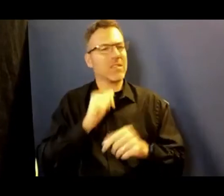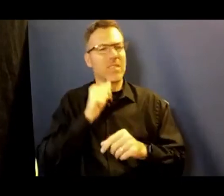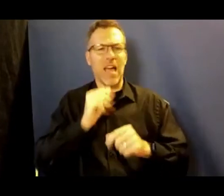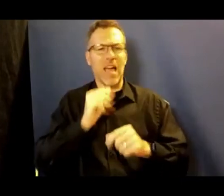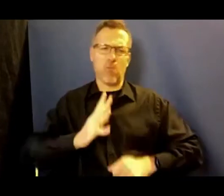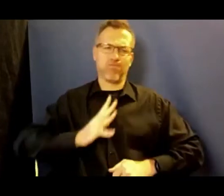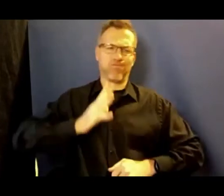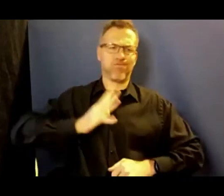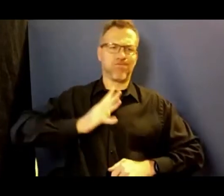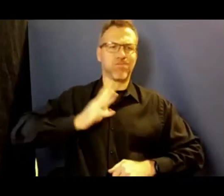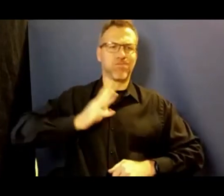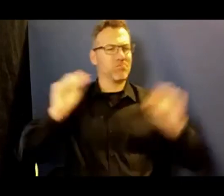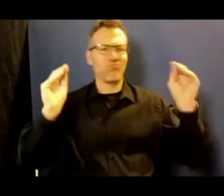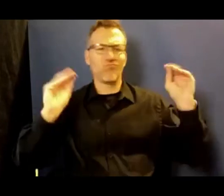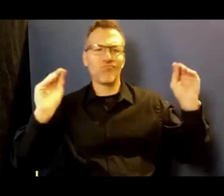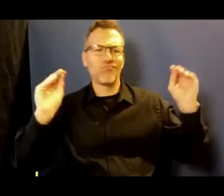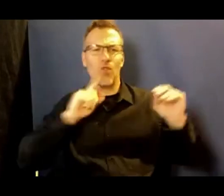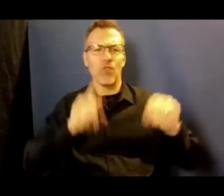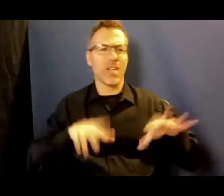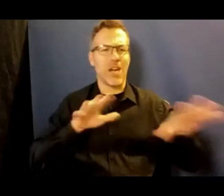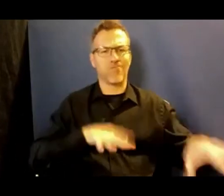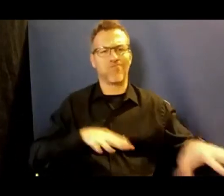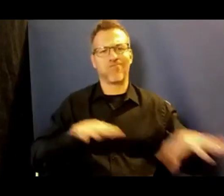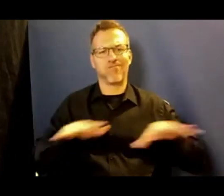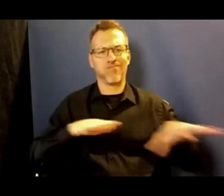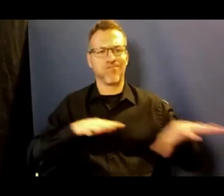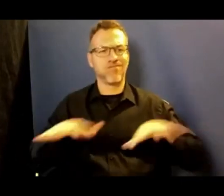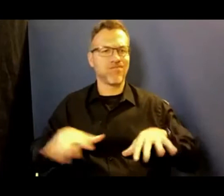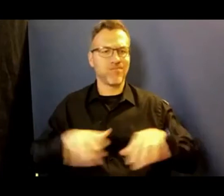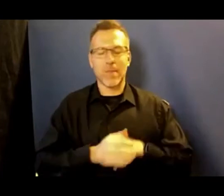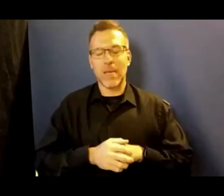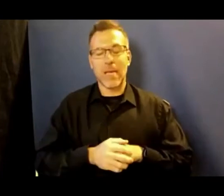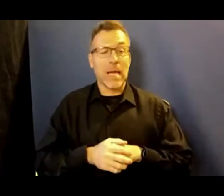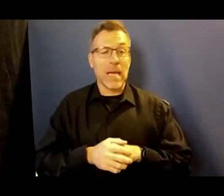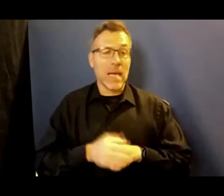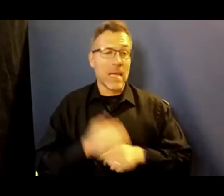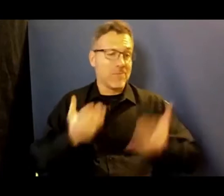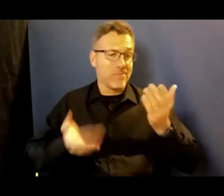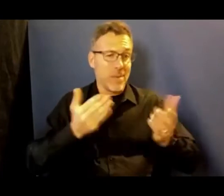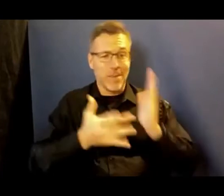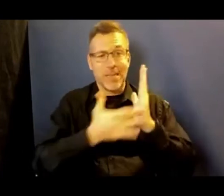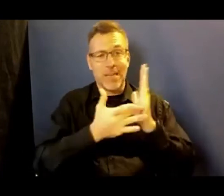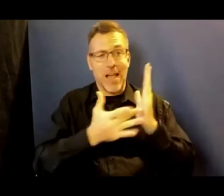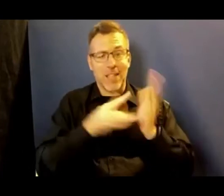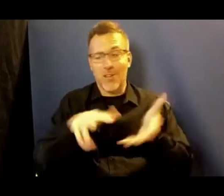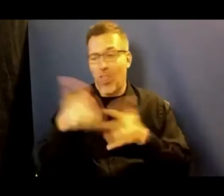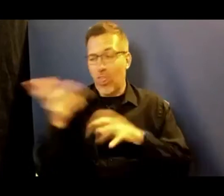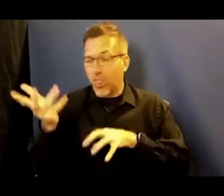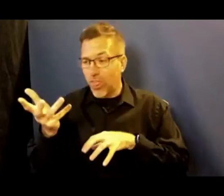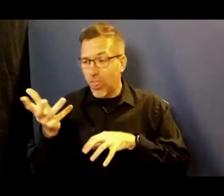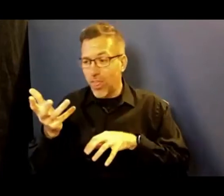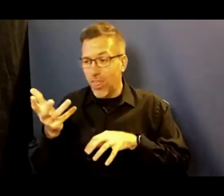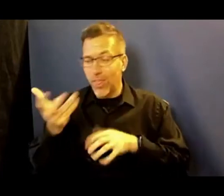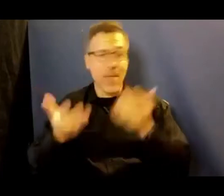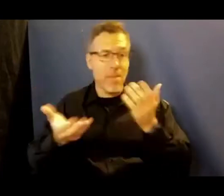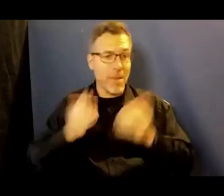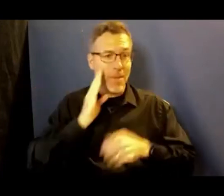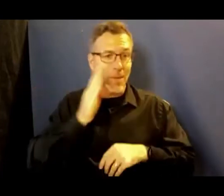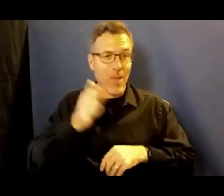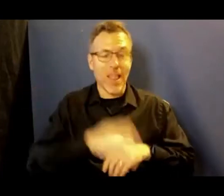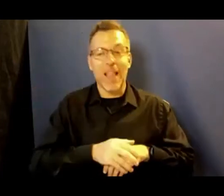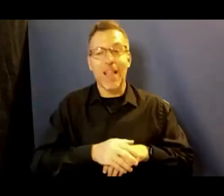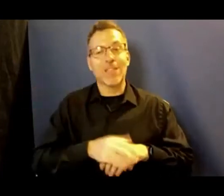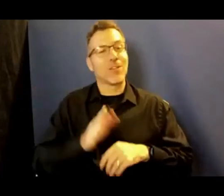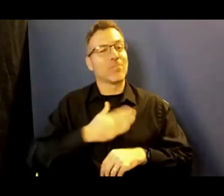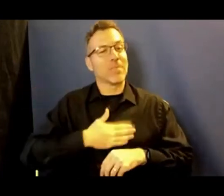Everybody's just family here, and you know at some point something technical will go wrong for us, but we will fix it, so be patient. But let